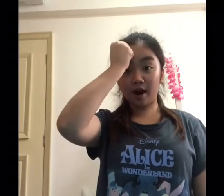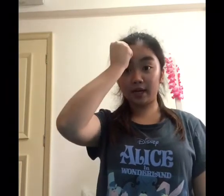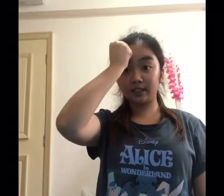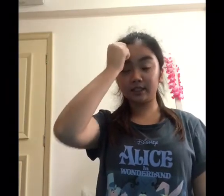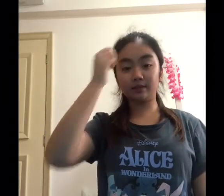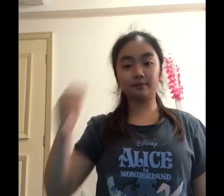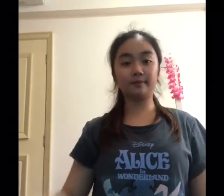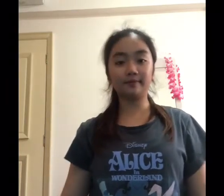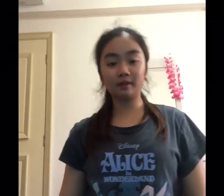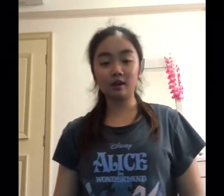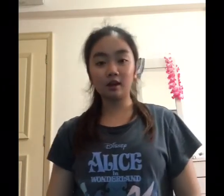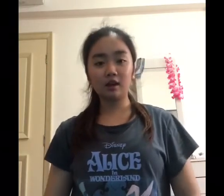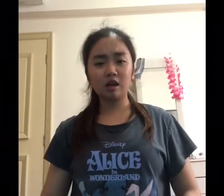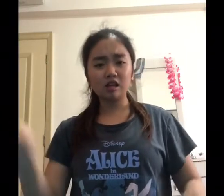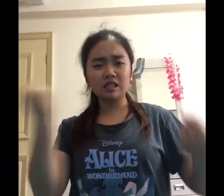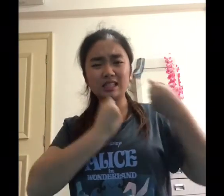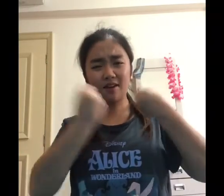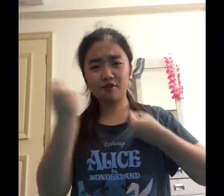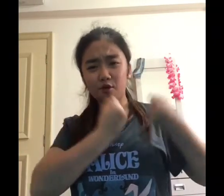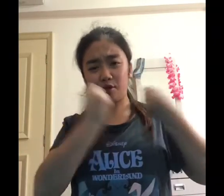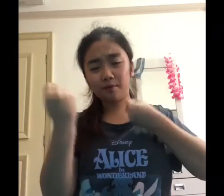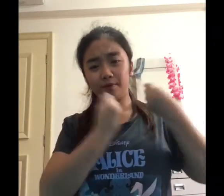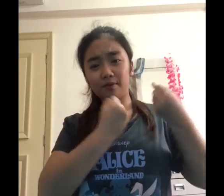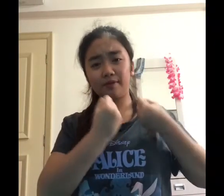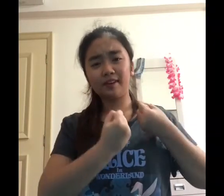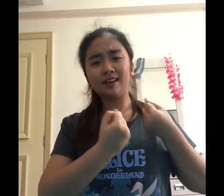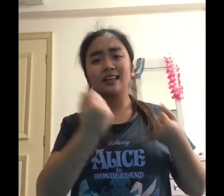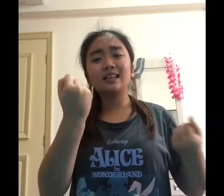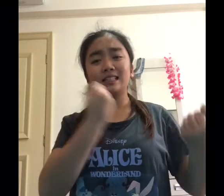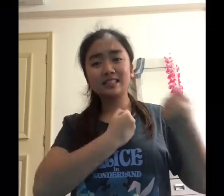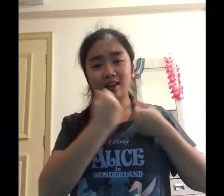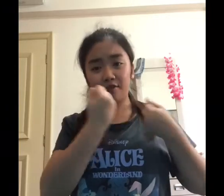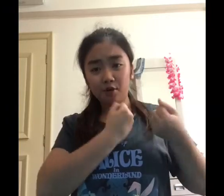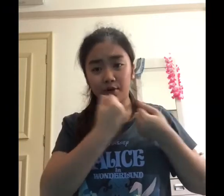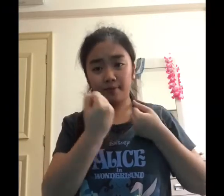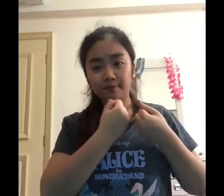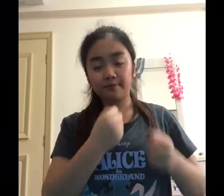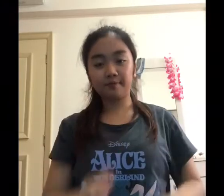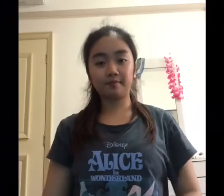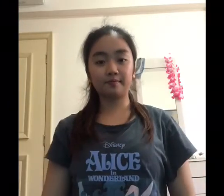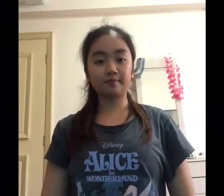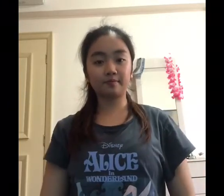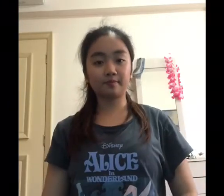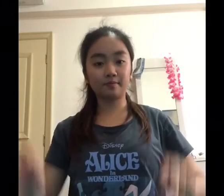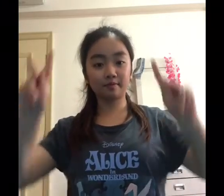memorize. Suffer, suffer.